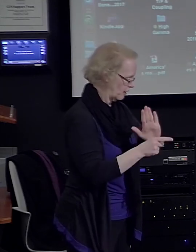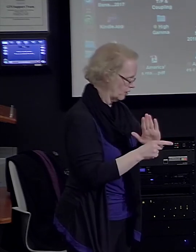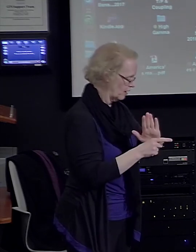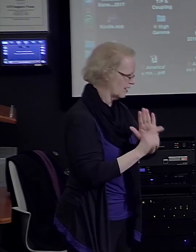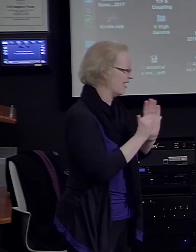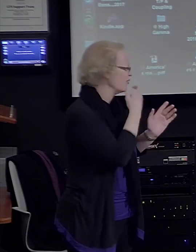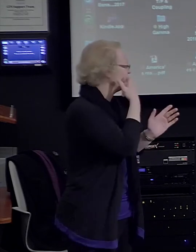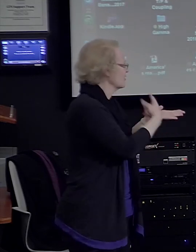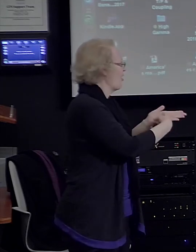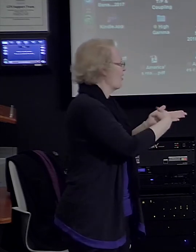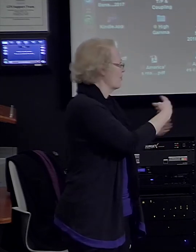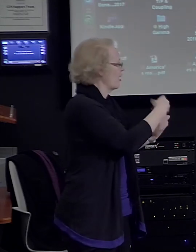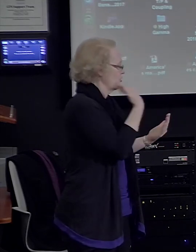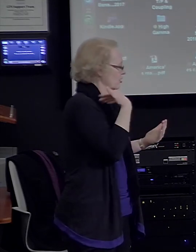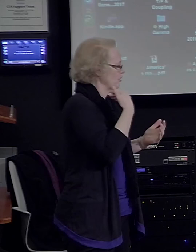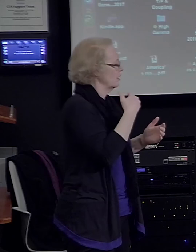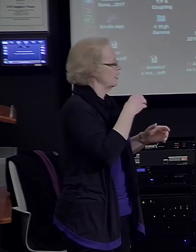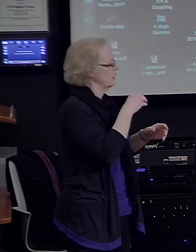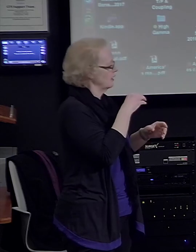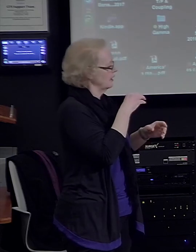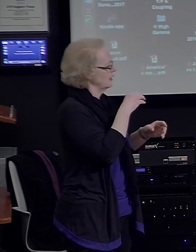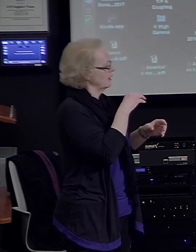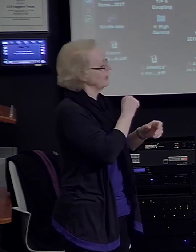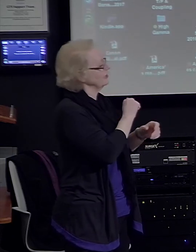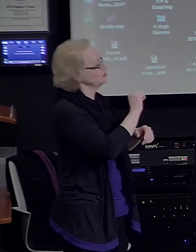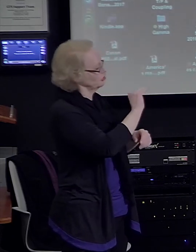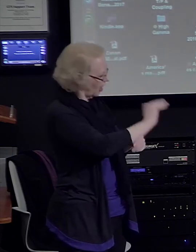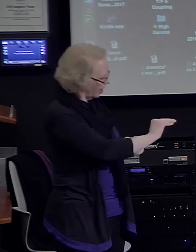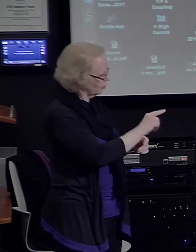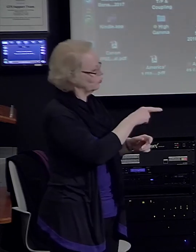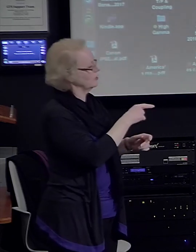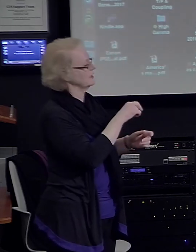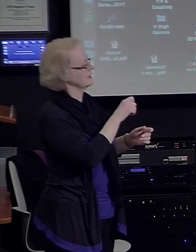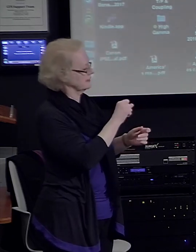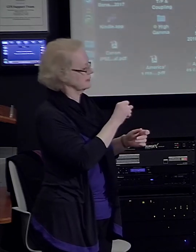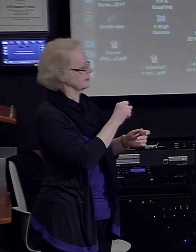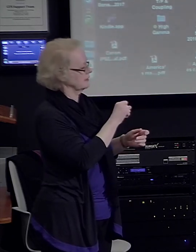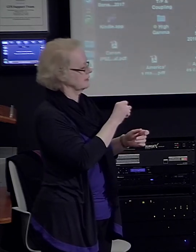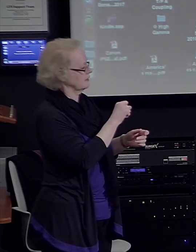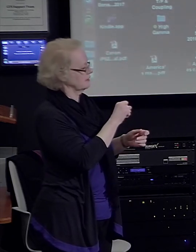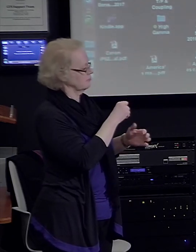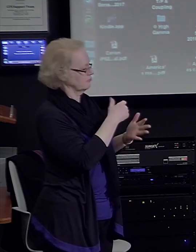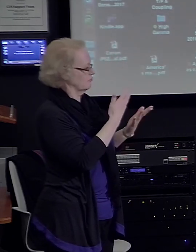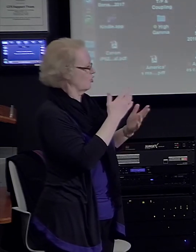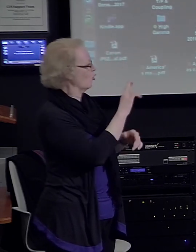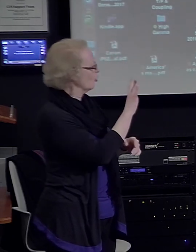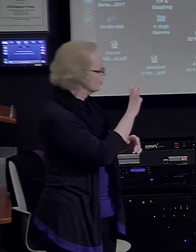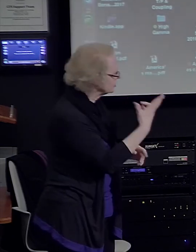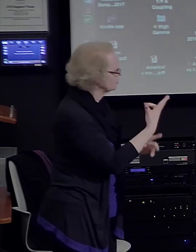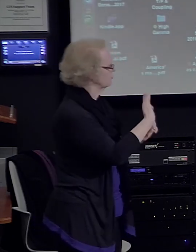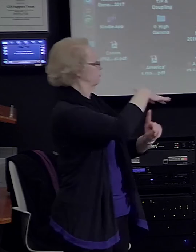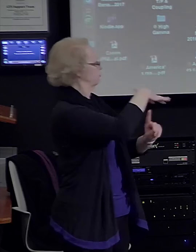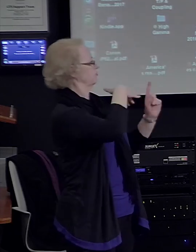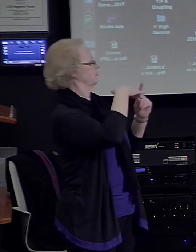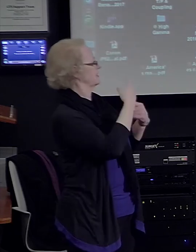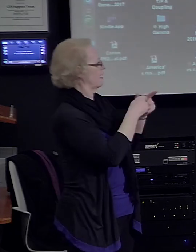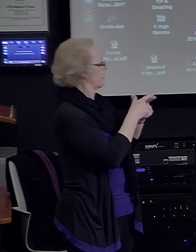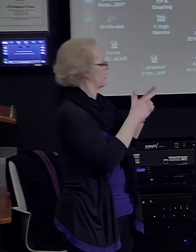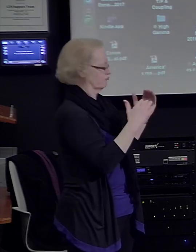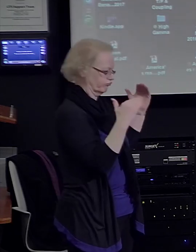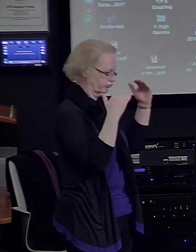as we were just talking about earlier you want someone a child that is as enriched in the sign language domain